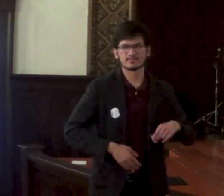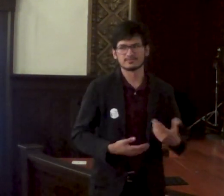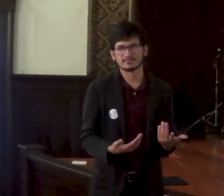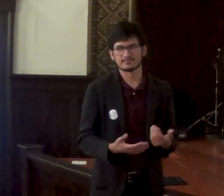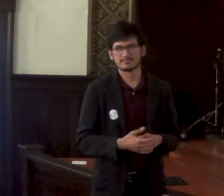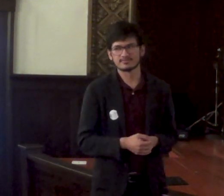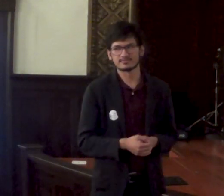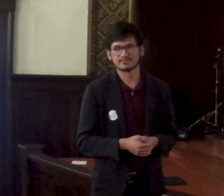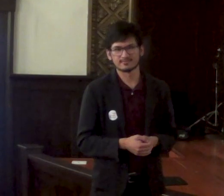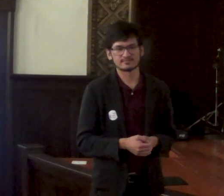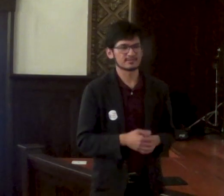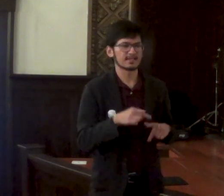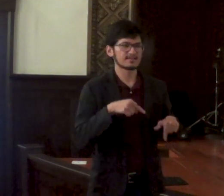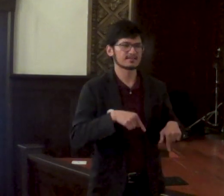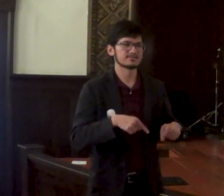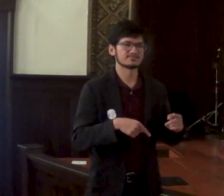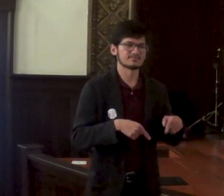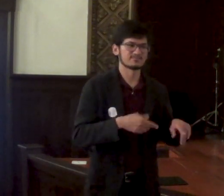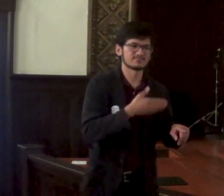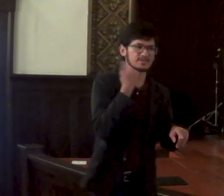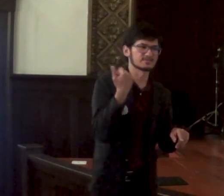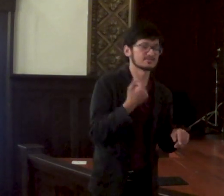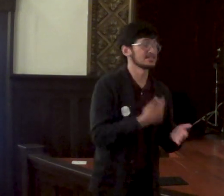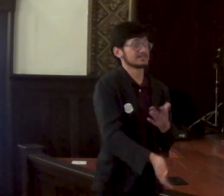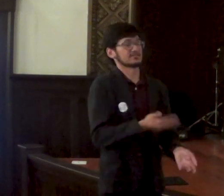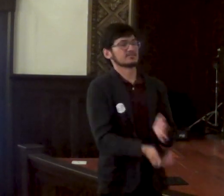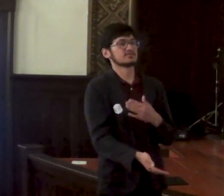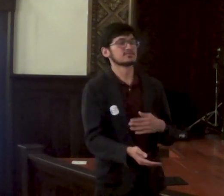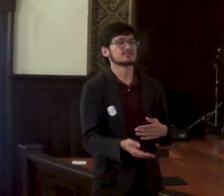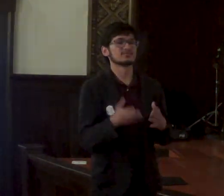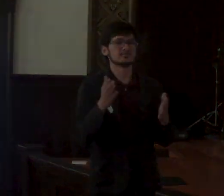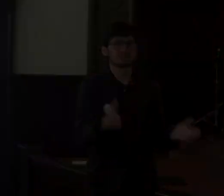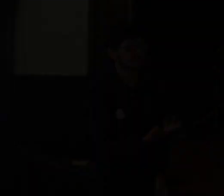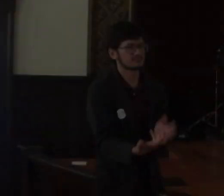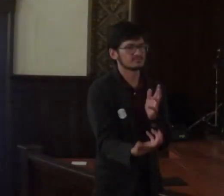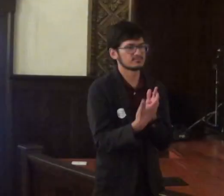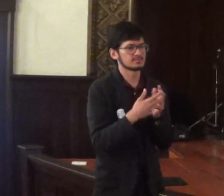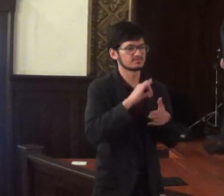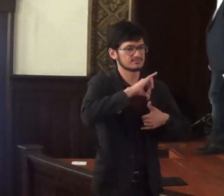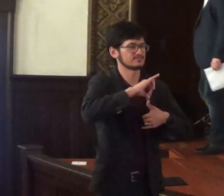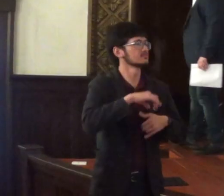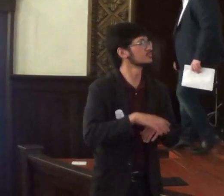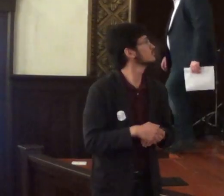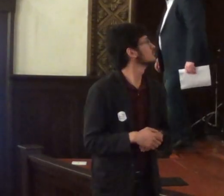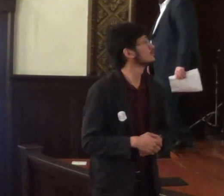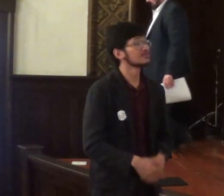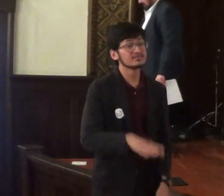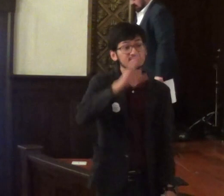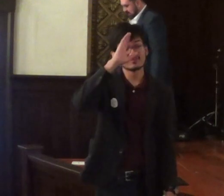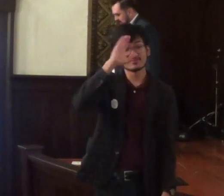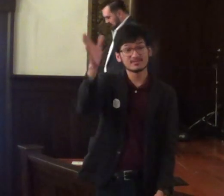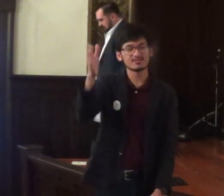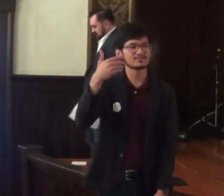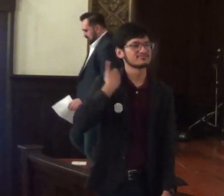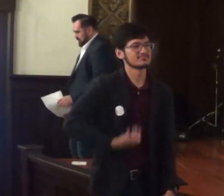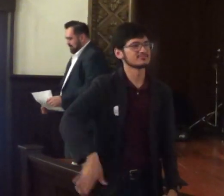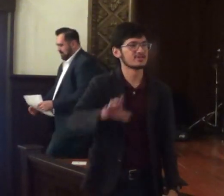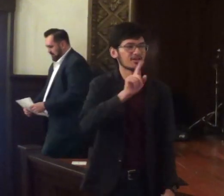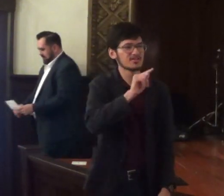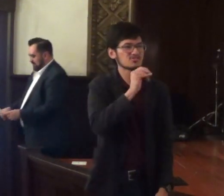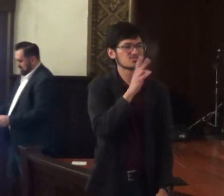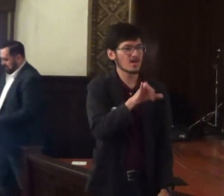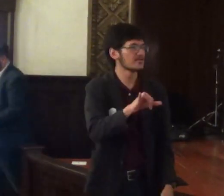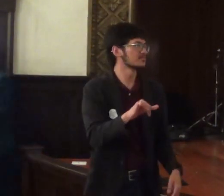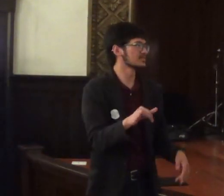They're like, this one's better. They're right. Please give it up for Tommy Pico! Hi! What's going on? Tommy, I'm here. How are